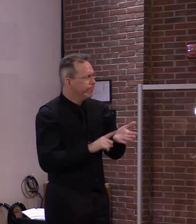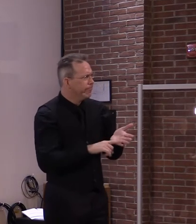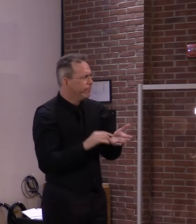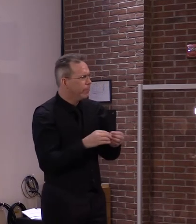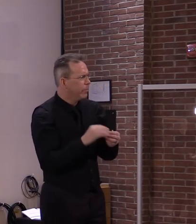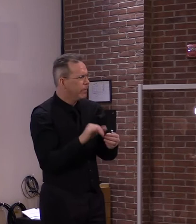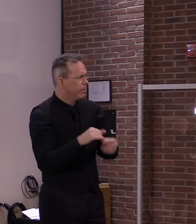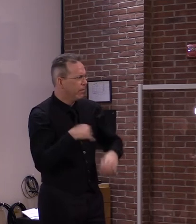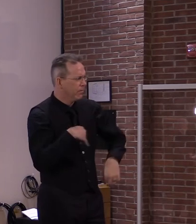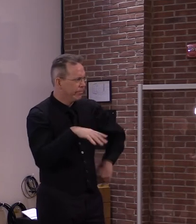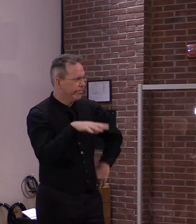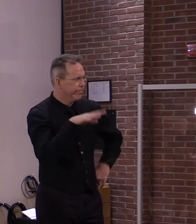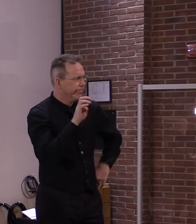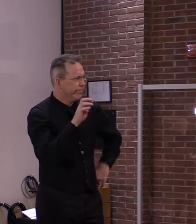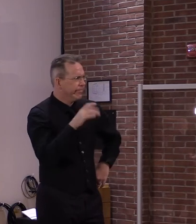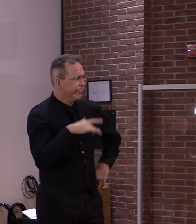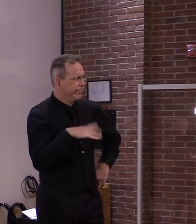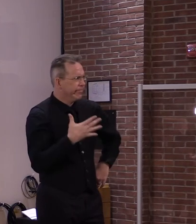vaccinated